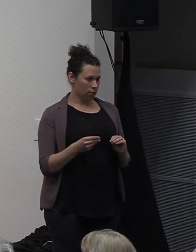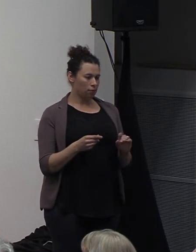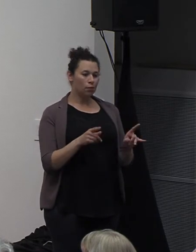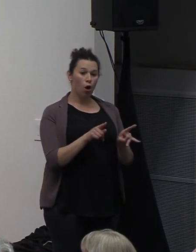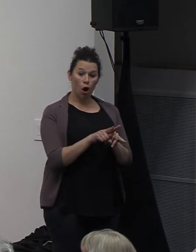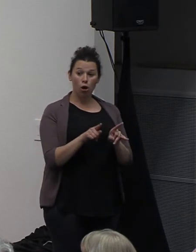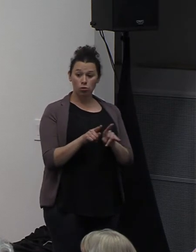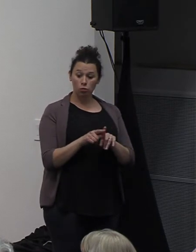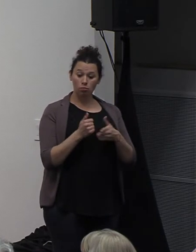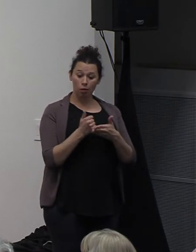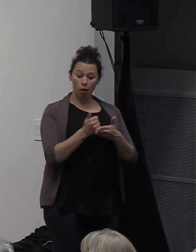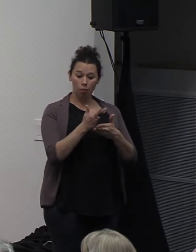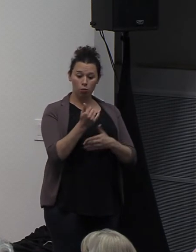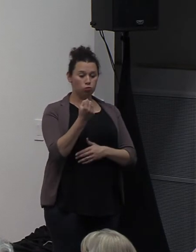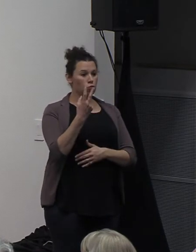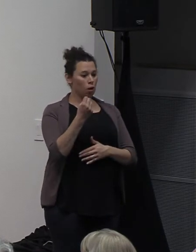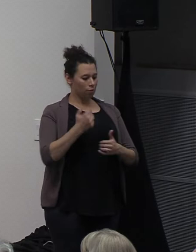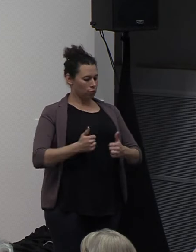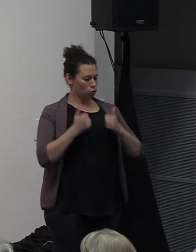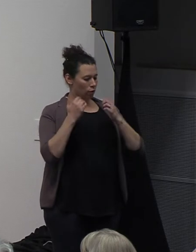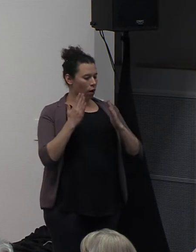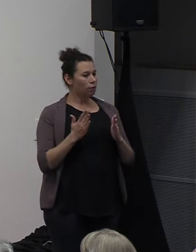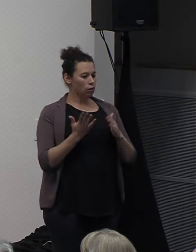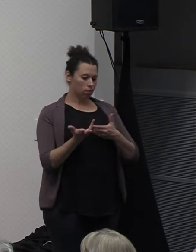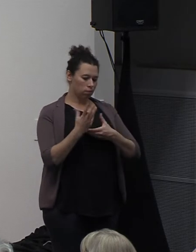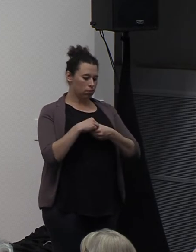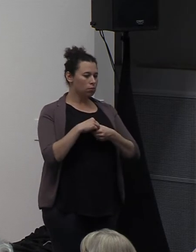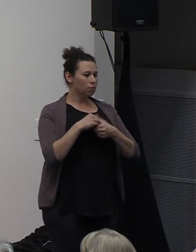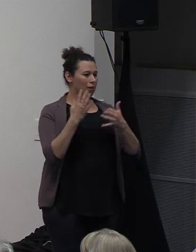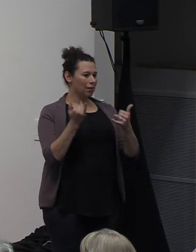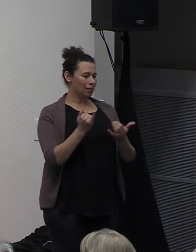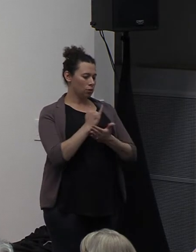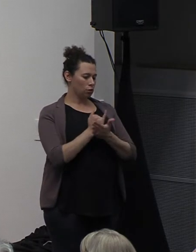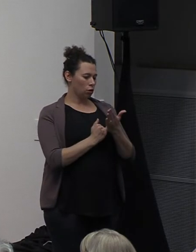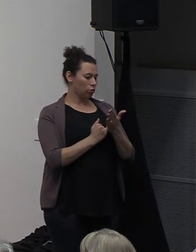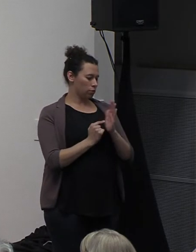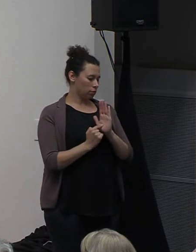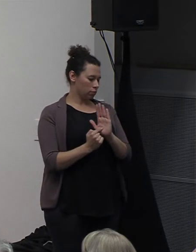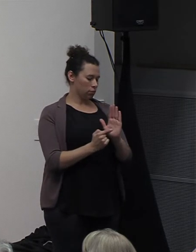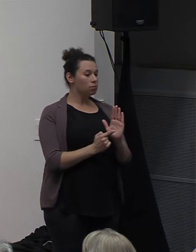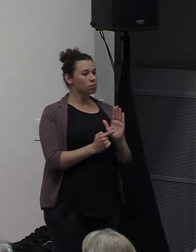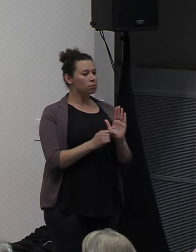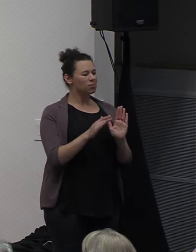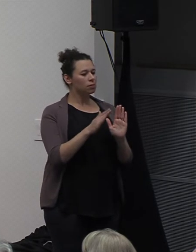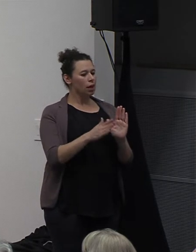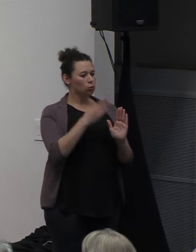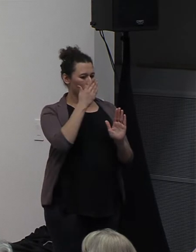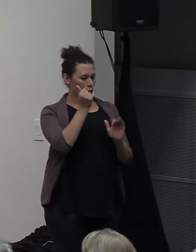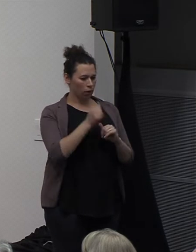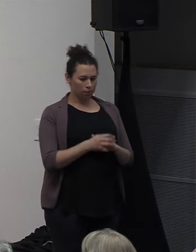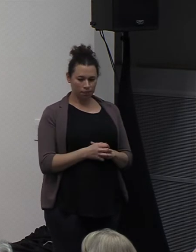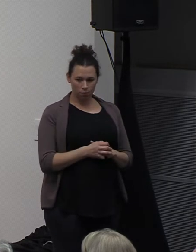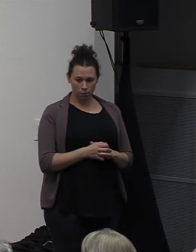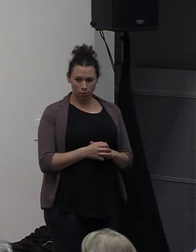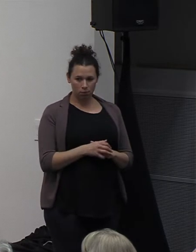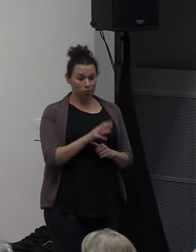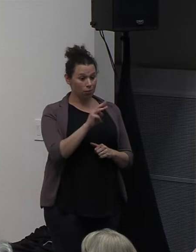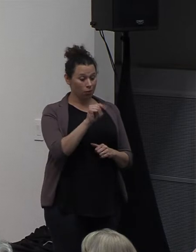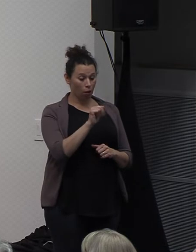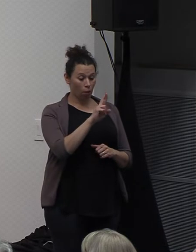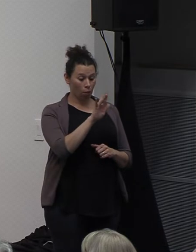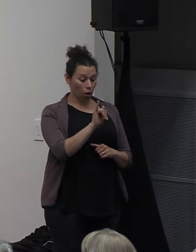it possible for these 12 survivors to be a part of Lest We Forget. Marcy's help in this effort was